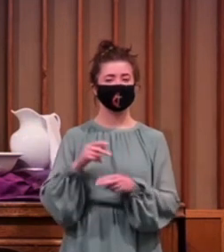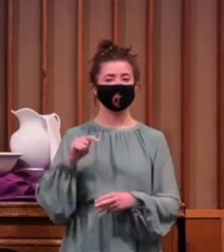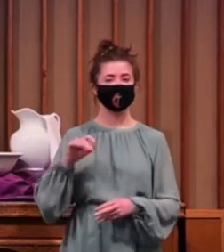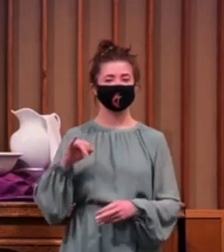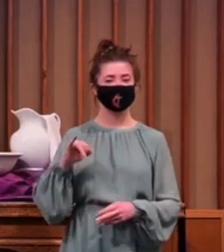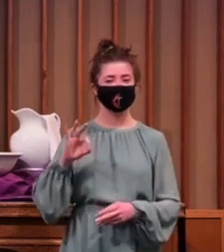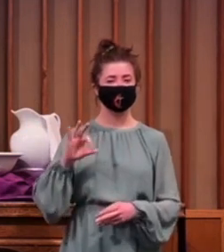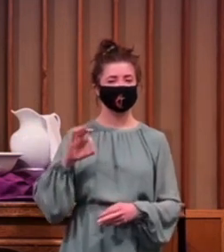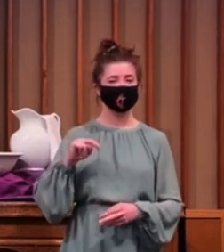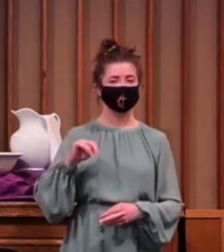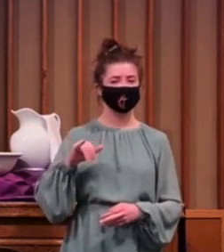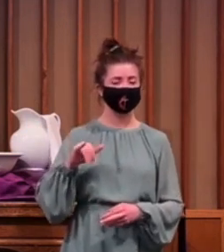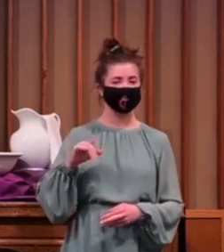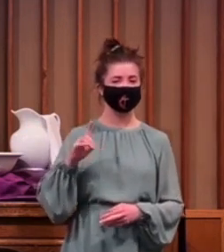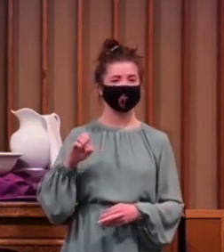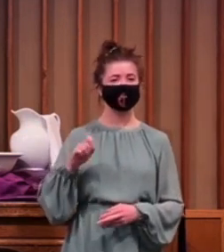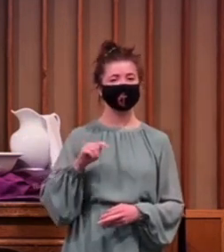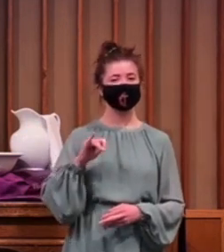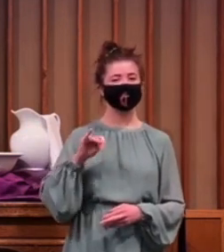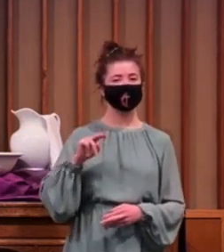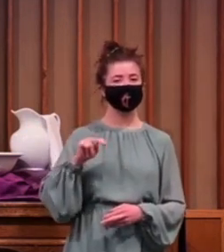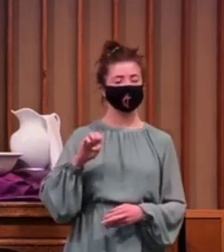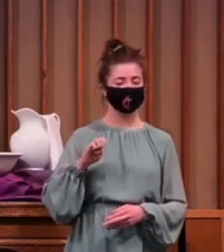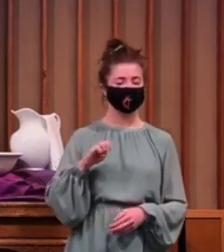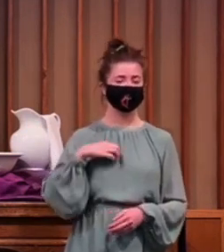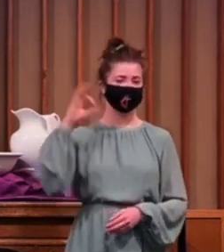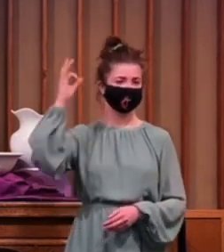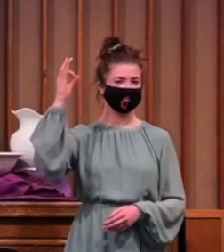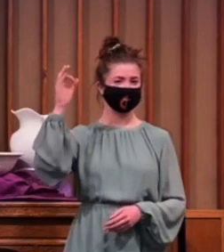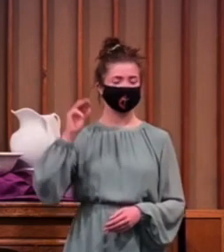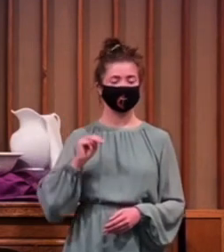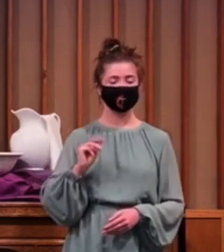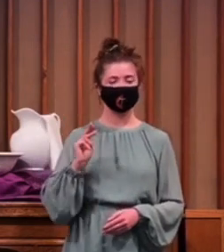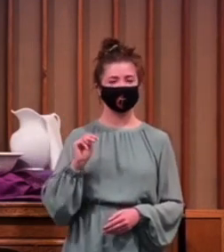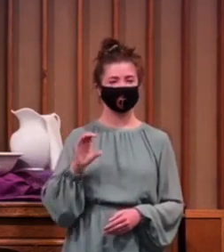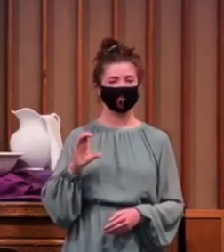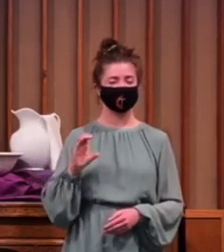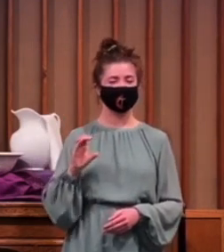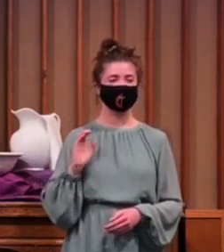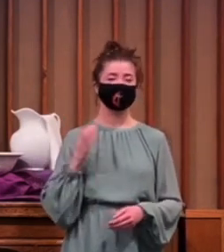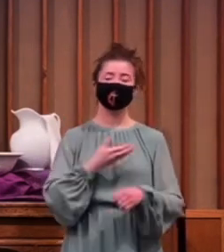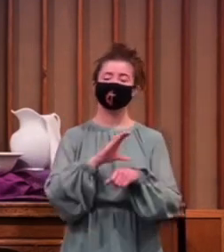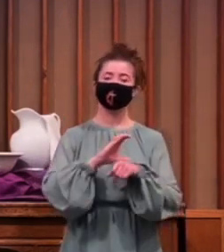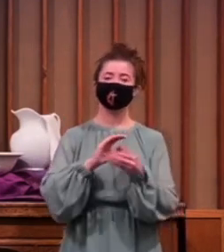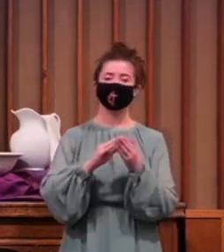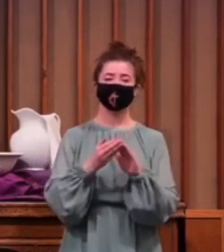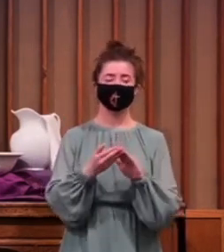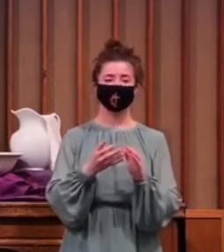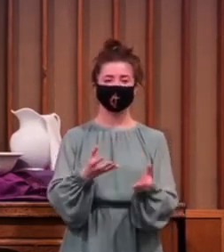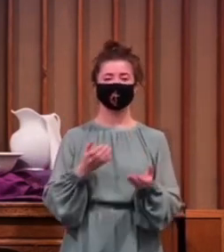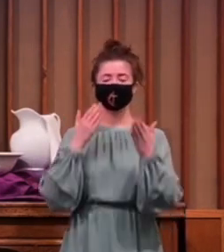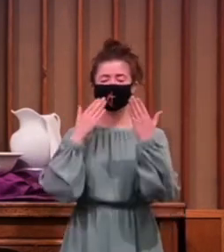United Methodist Church, and on behalf of our church community, I'd like to thank you for joining us in worship this